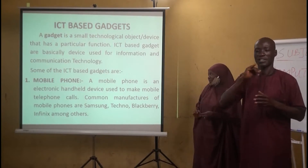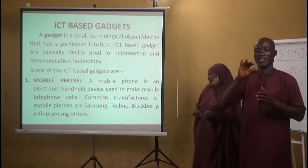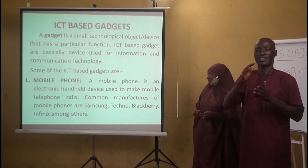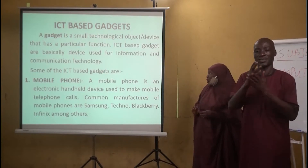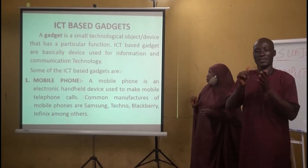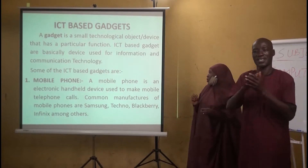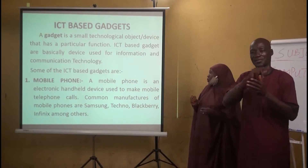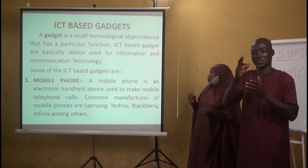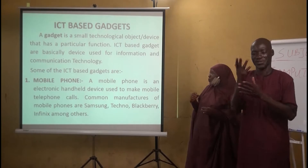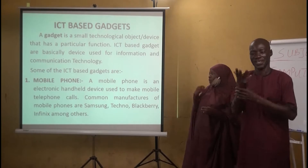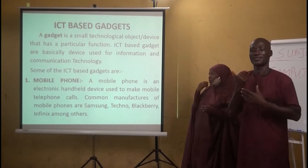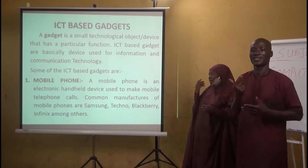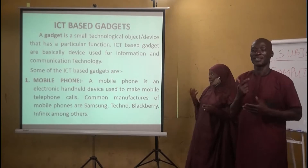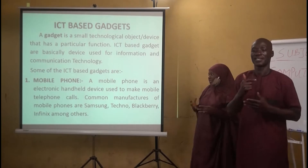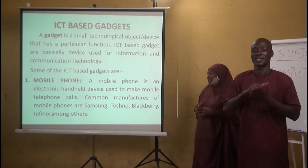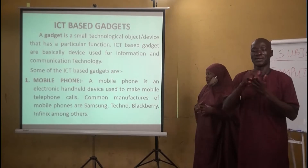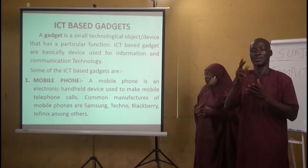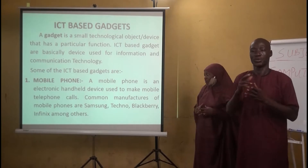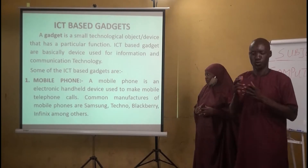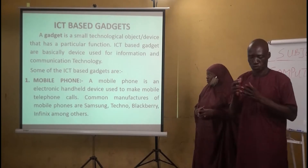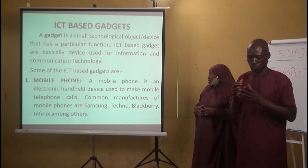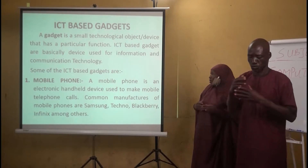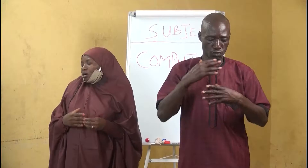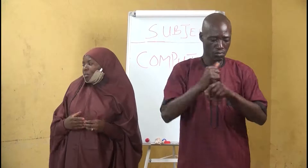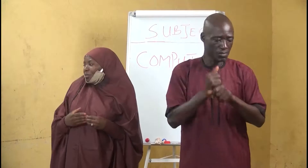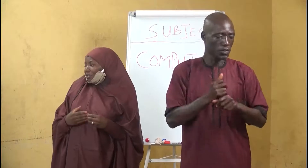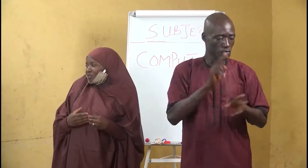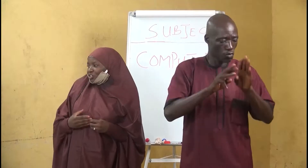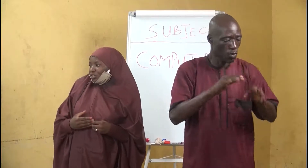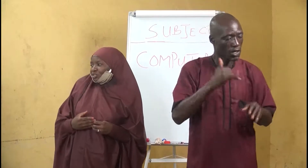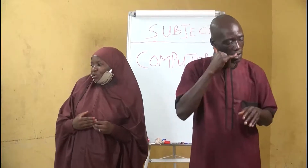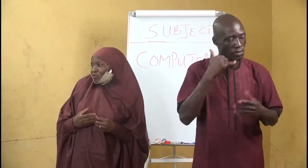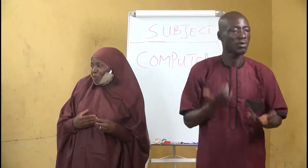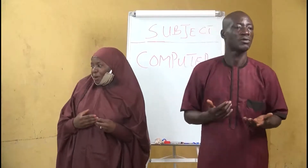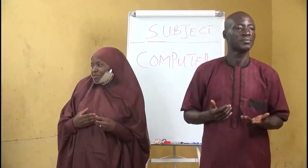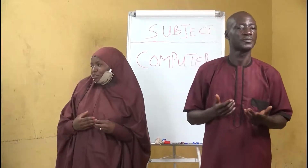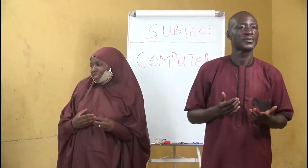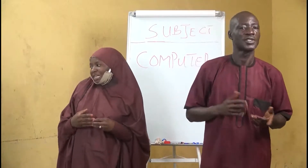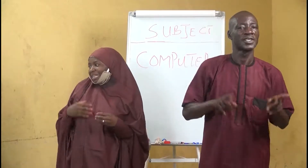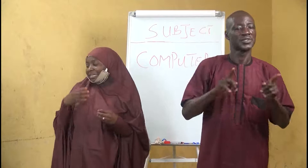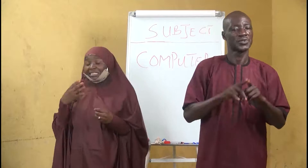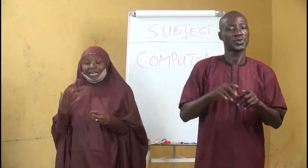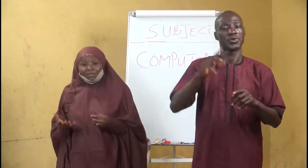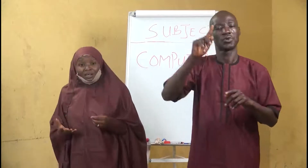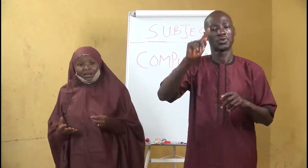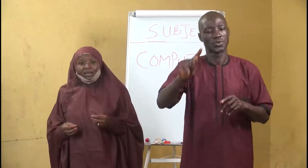device used to make mobile telecalls. Common manufacturers of mobile phones are like the Samsung,